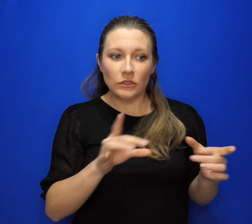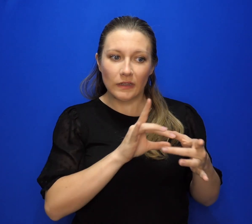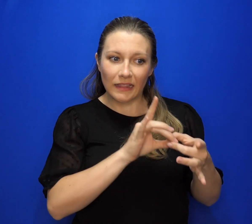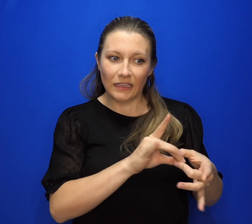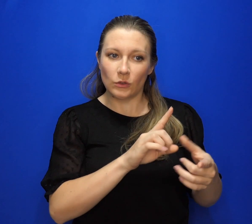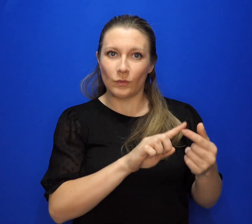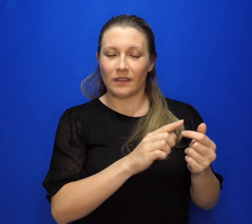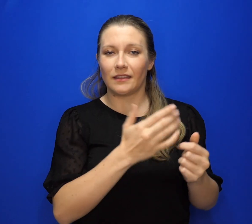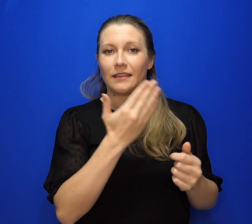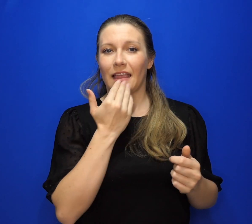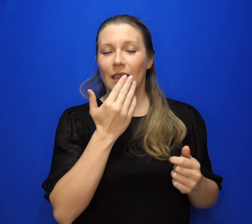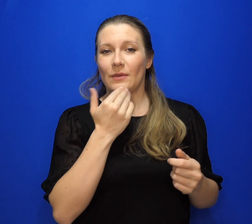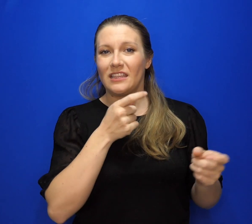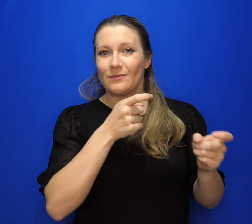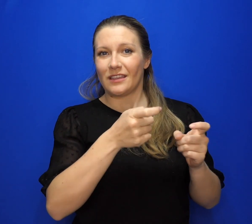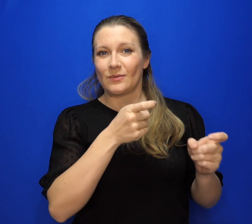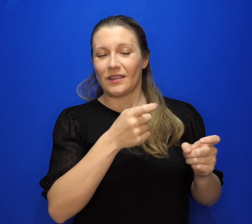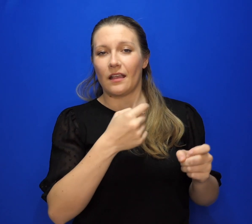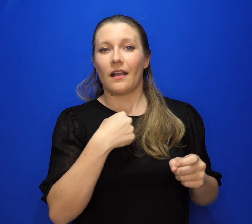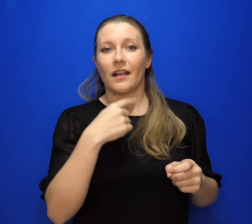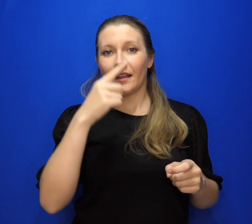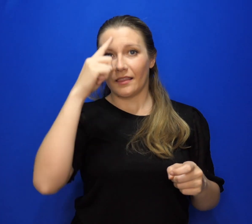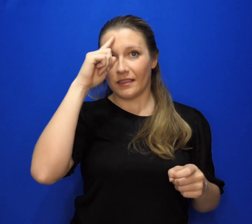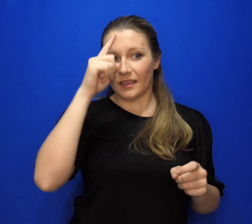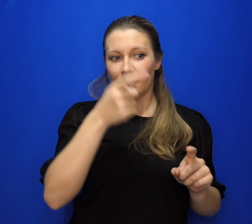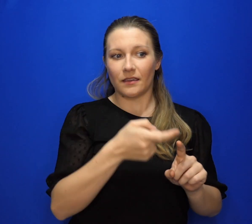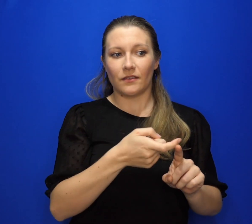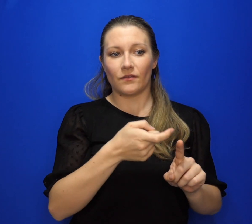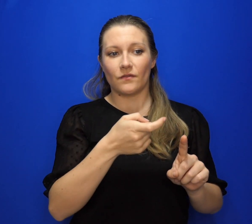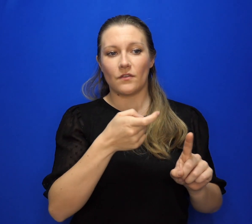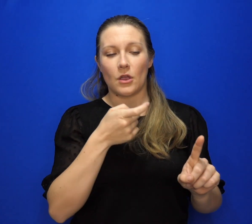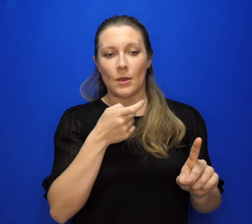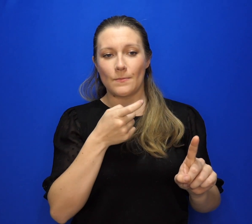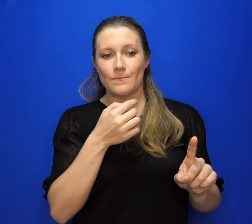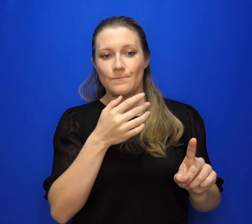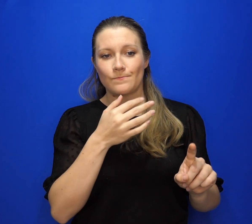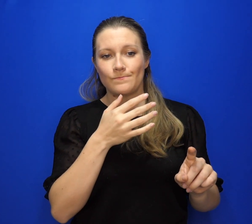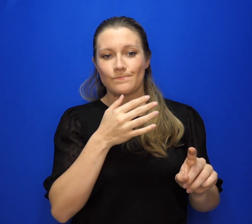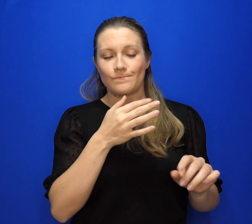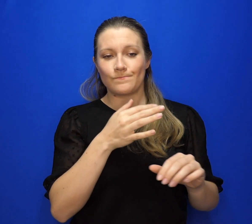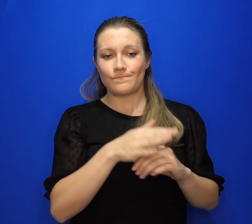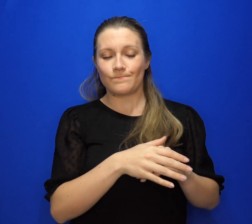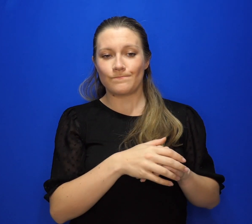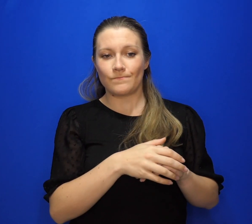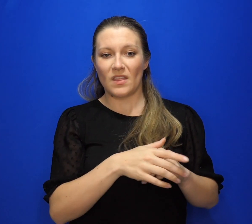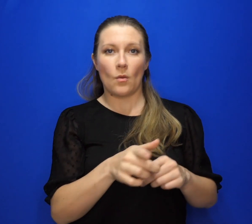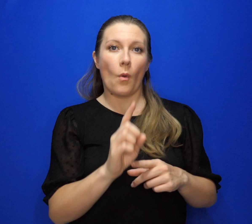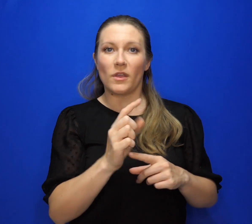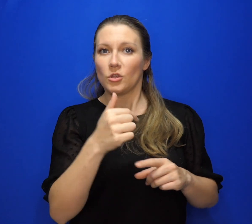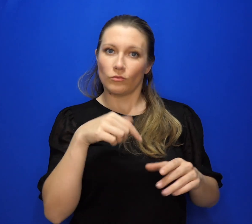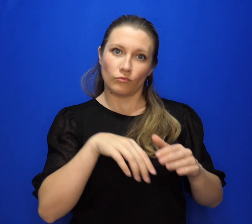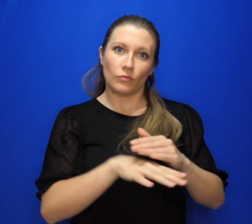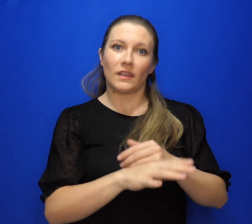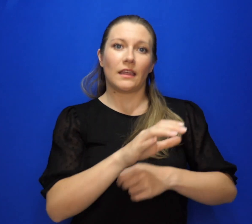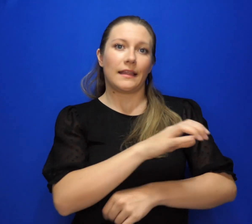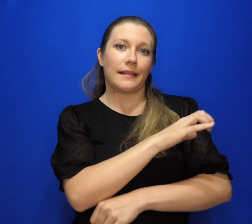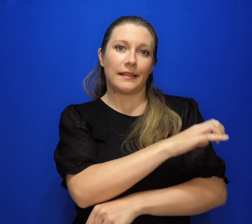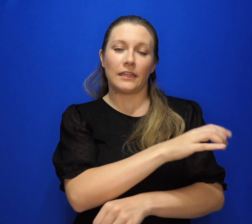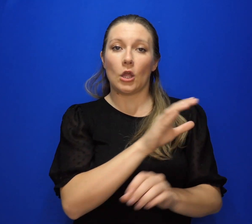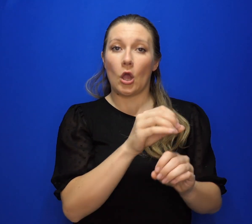And I think from going into a clinician, it's really just being very upfront and saying, you